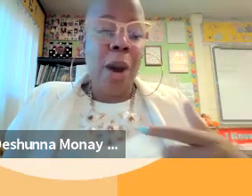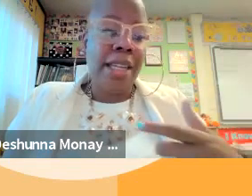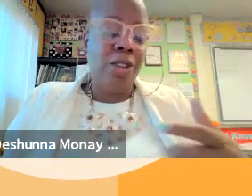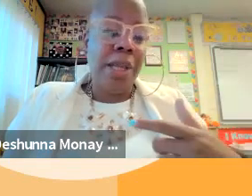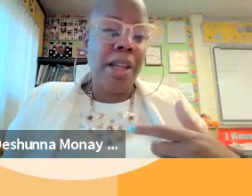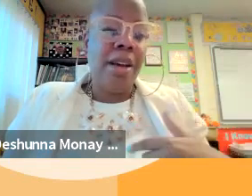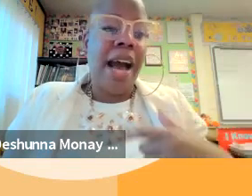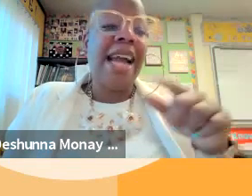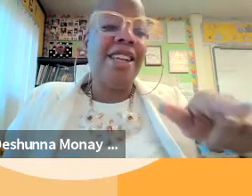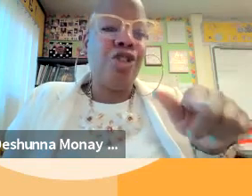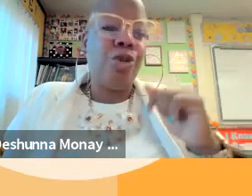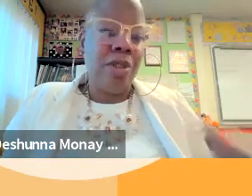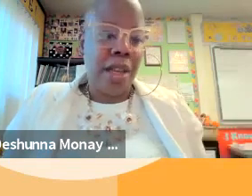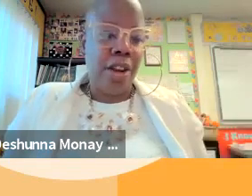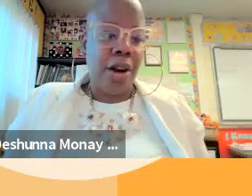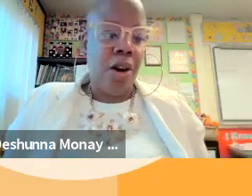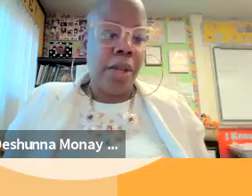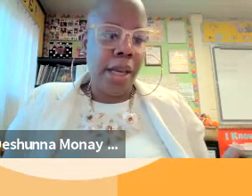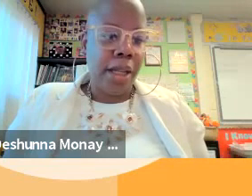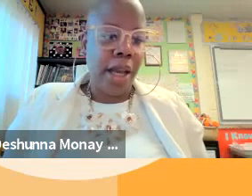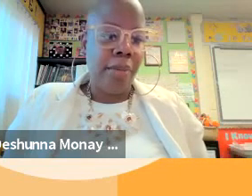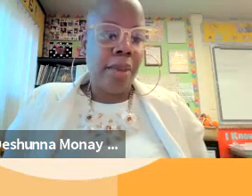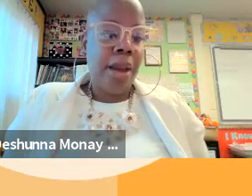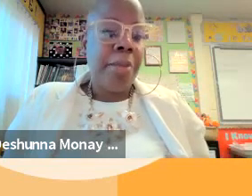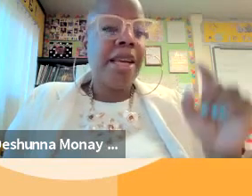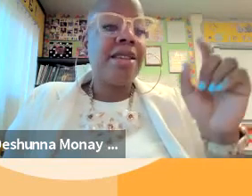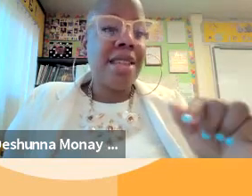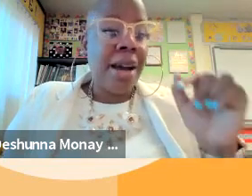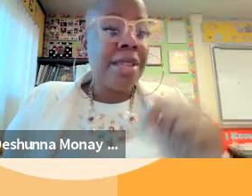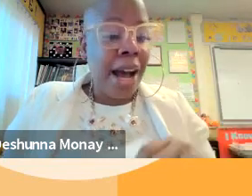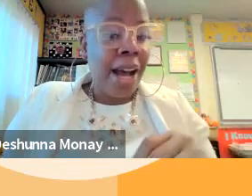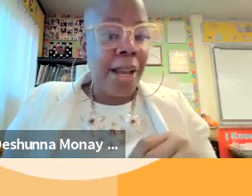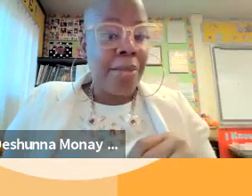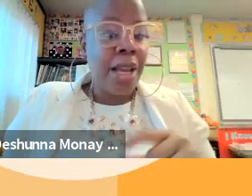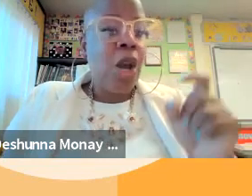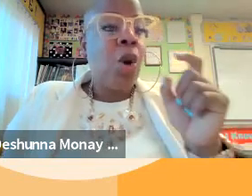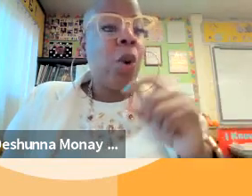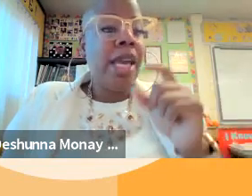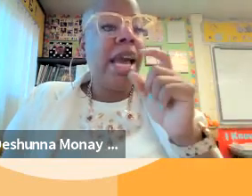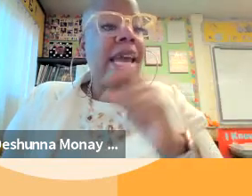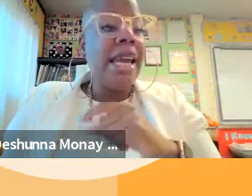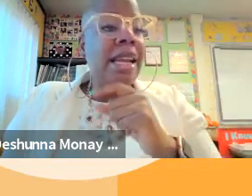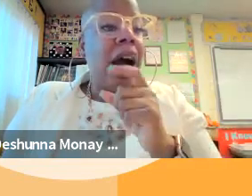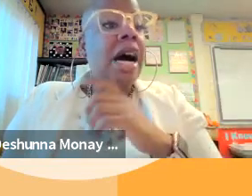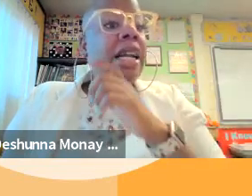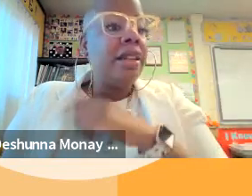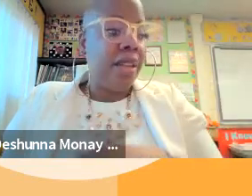only do I need to be loved, I need you to seek your own healing, because sometimes we